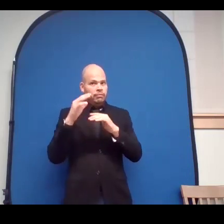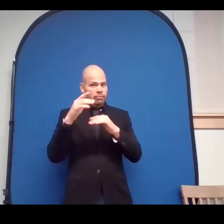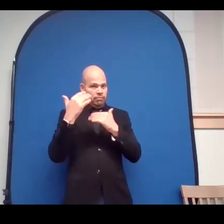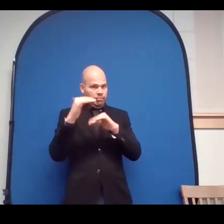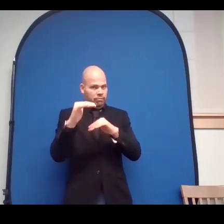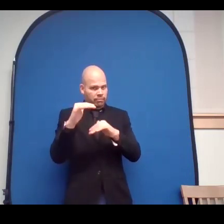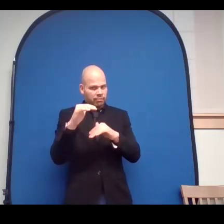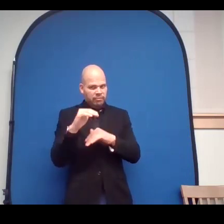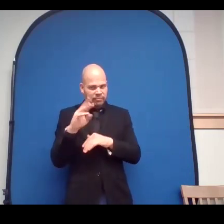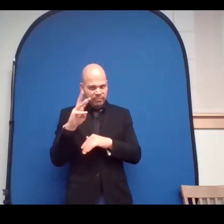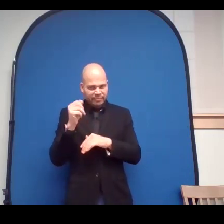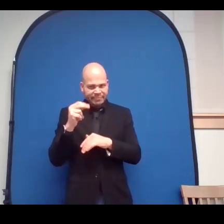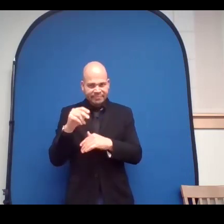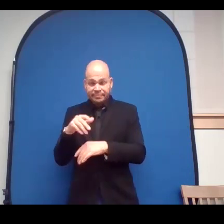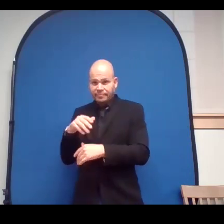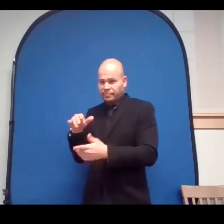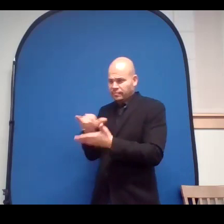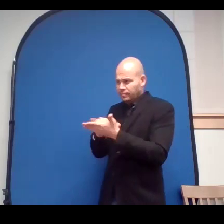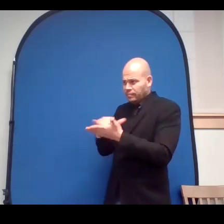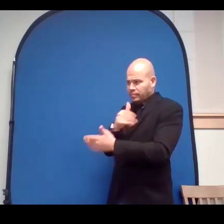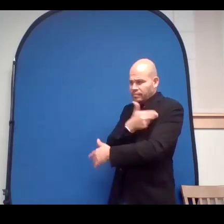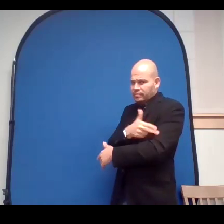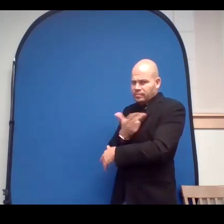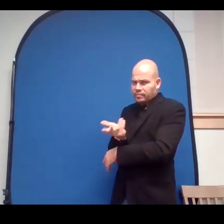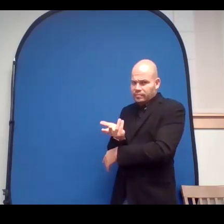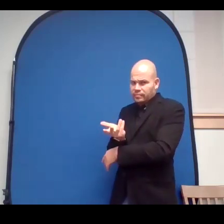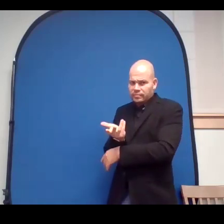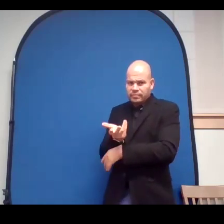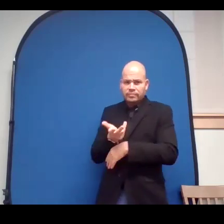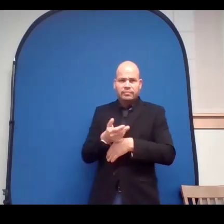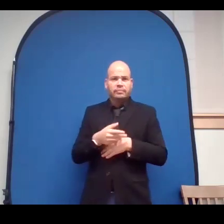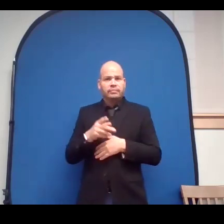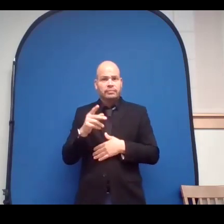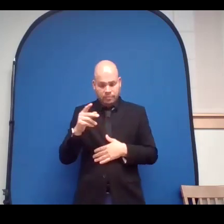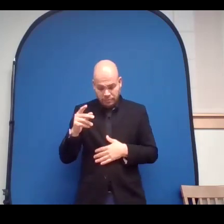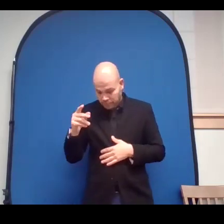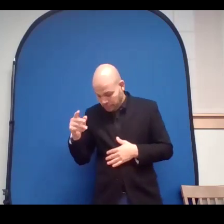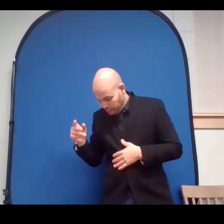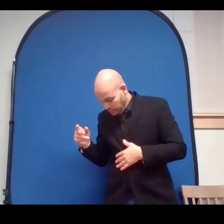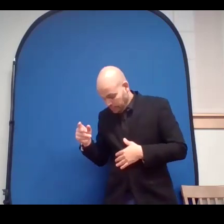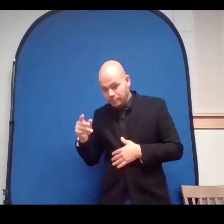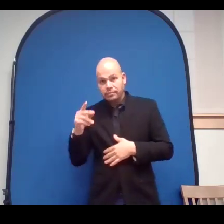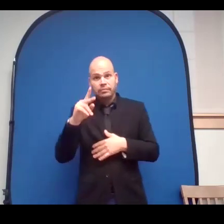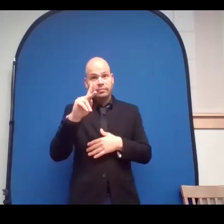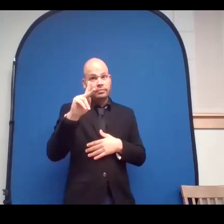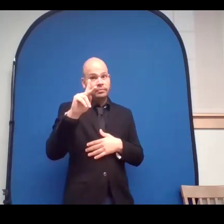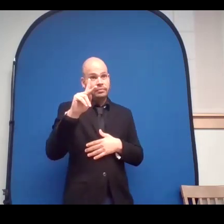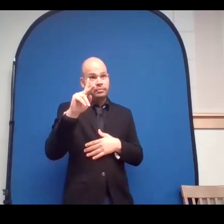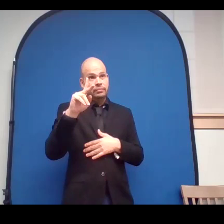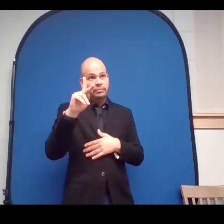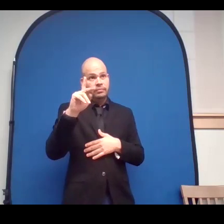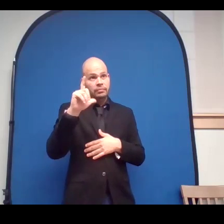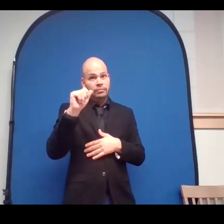New York hospitals? Yeah. Mm-hmm. Keller and Four Winds. In terms of what,